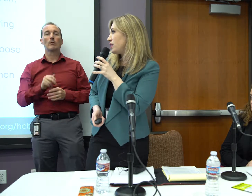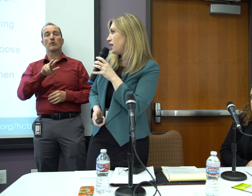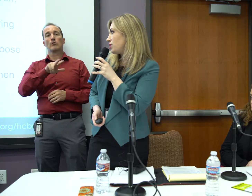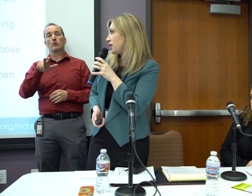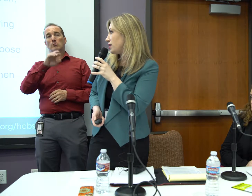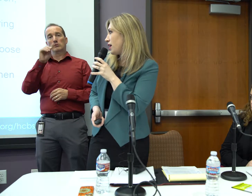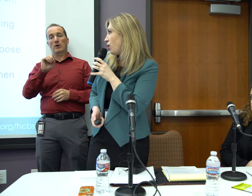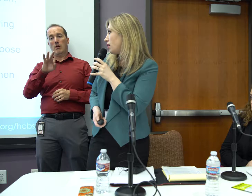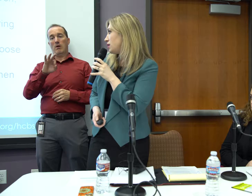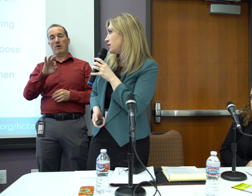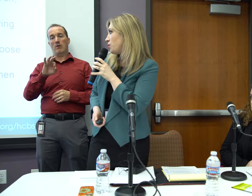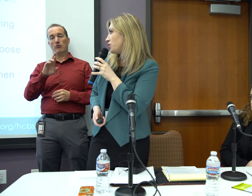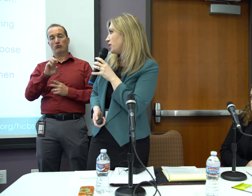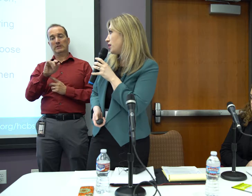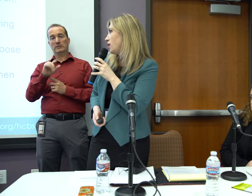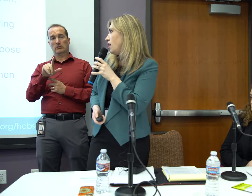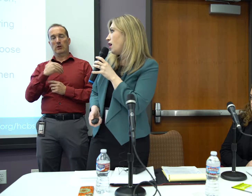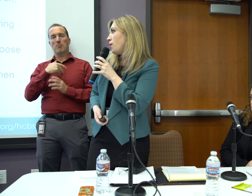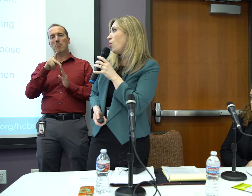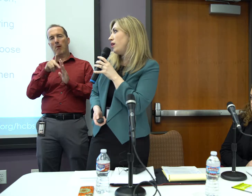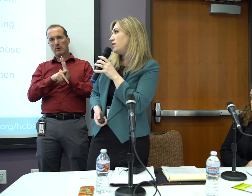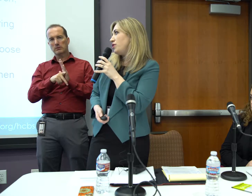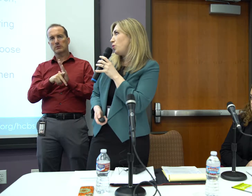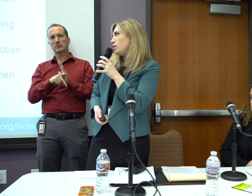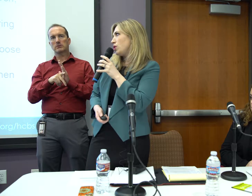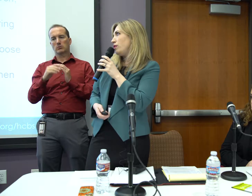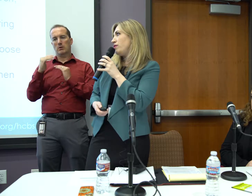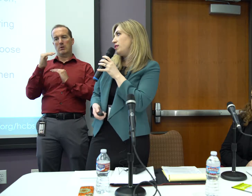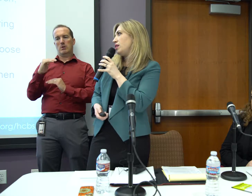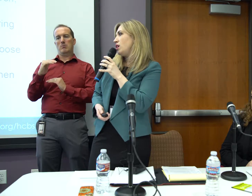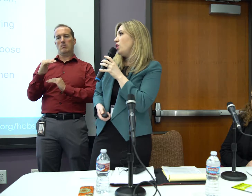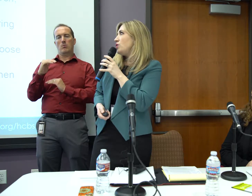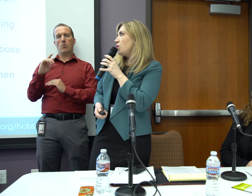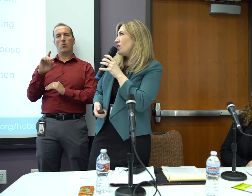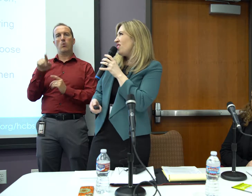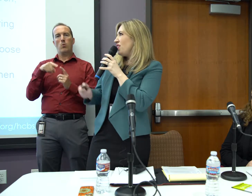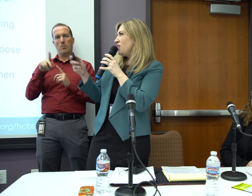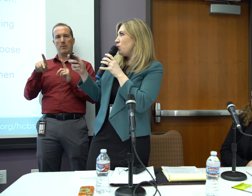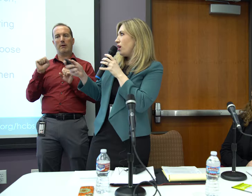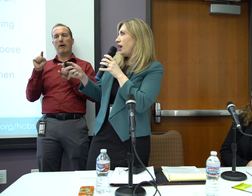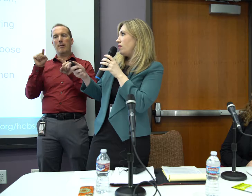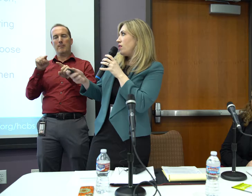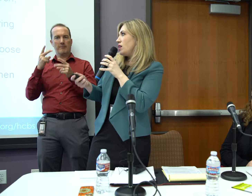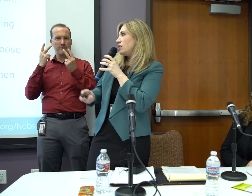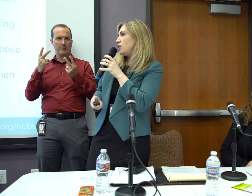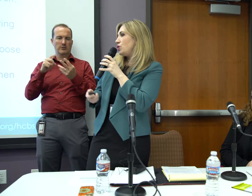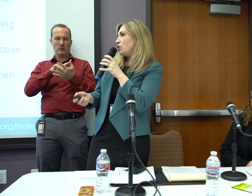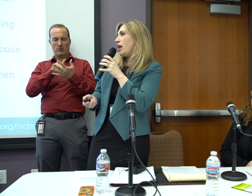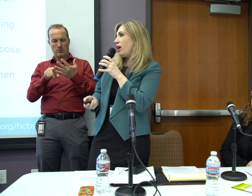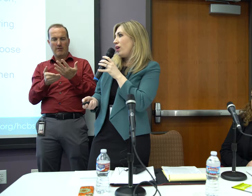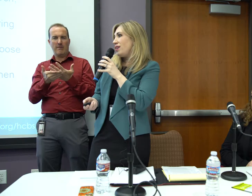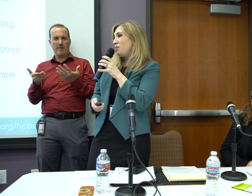33% of residential settings had policies that restricted when individuals could visit. So these were kind of the things